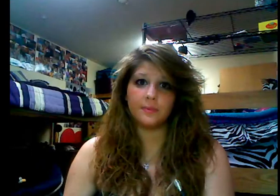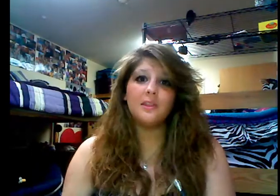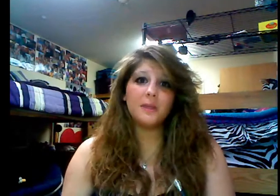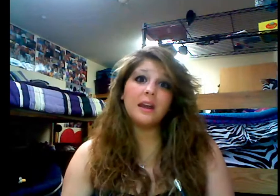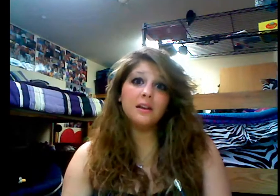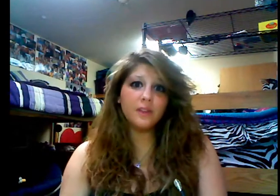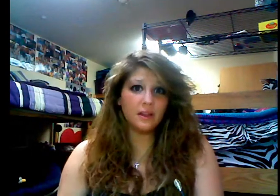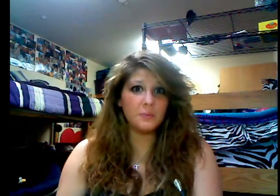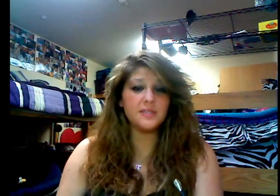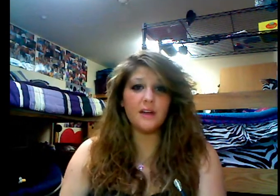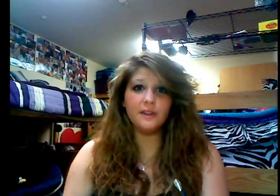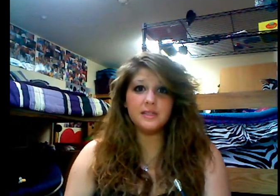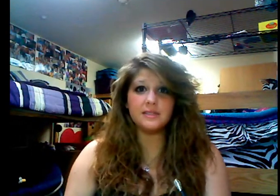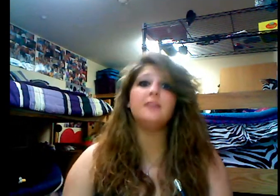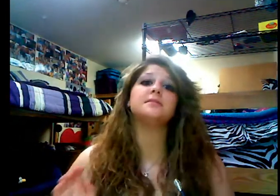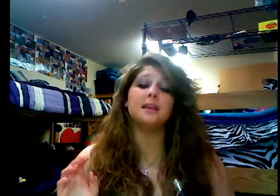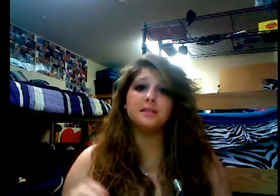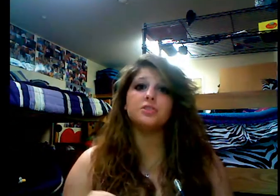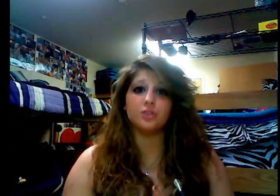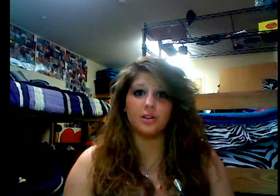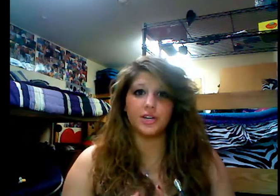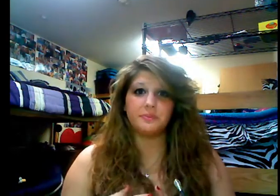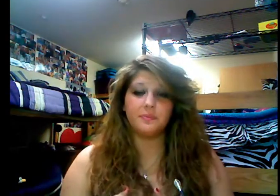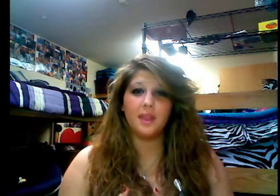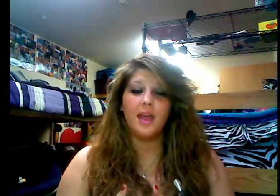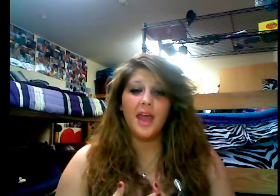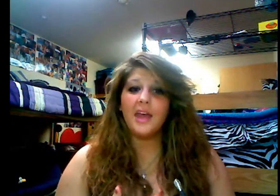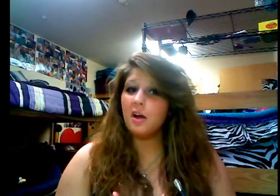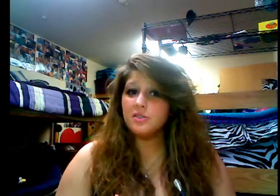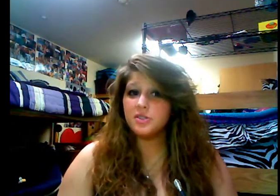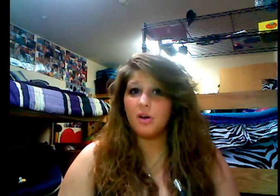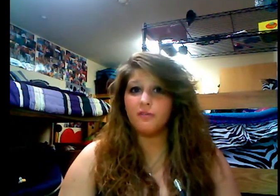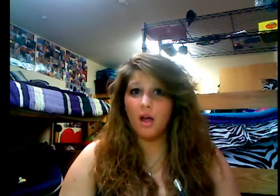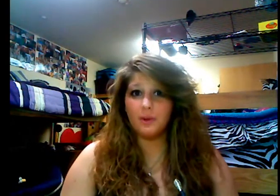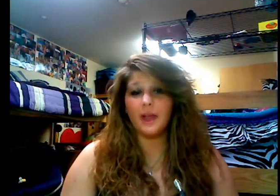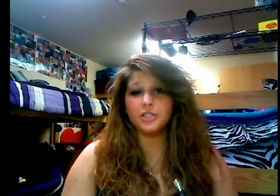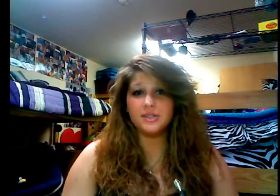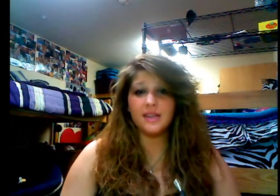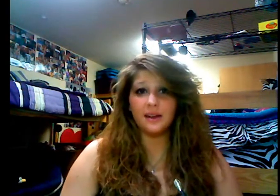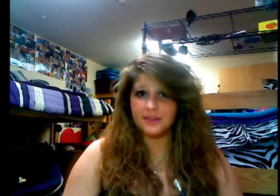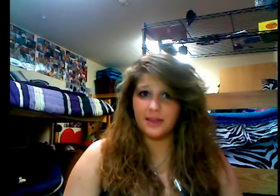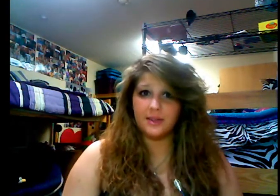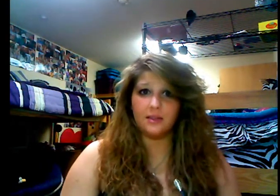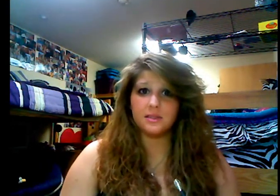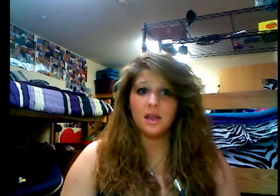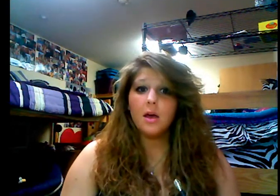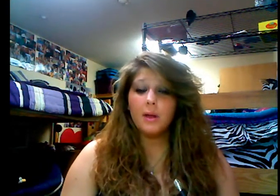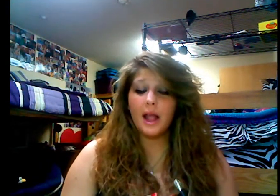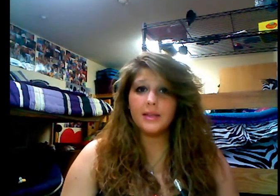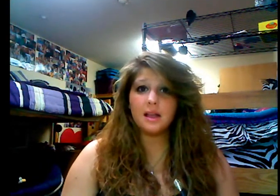In the beginning of the clip, Stephanie said sentence structure. And also, following that, she stated a sentence. But ASL